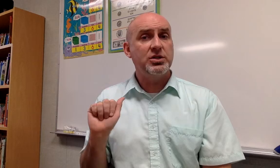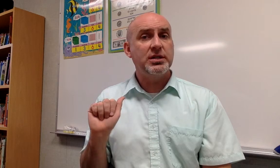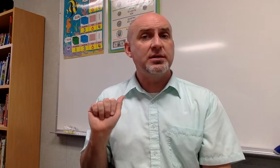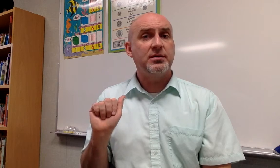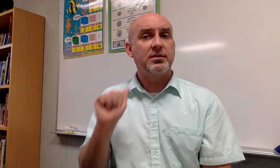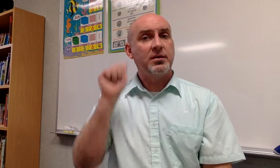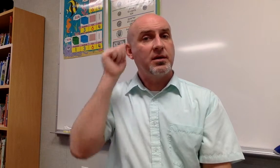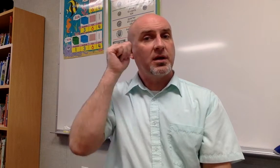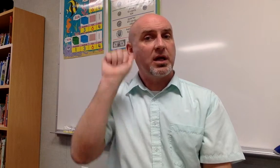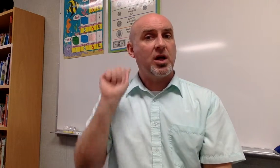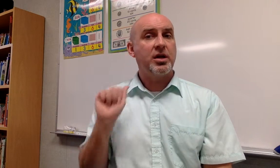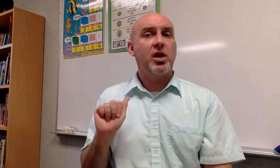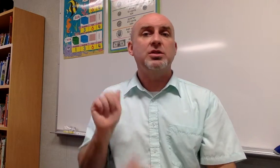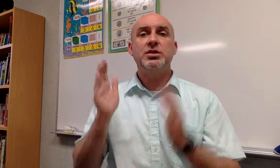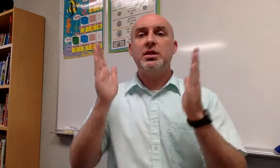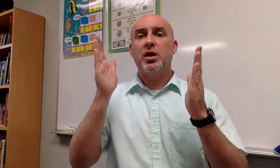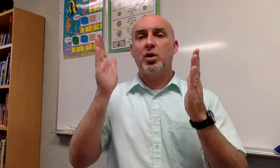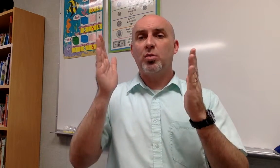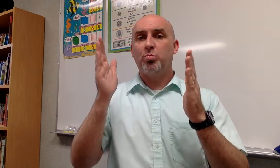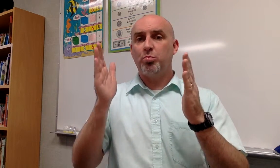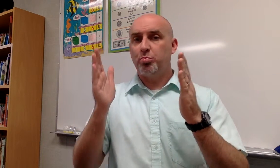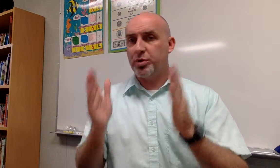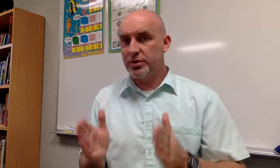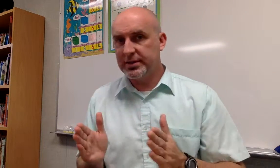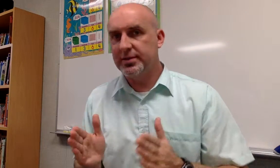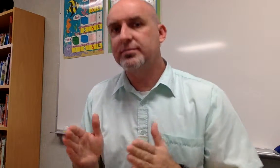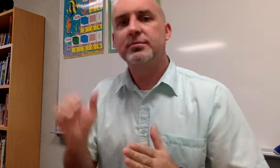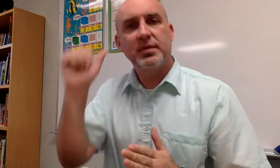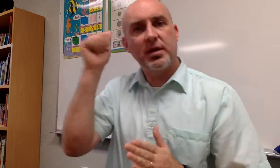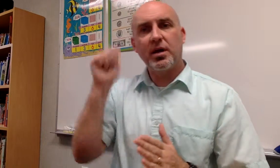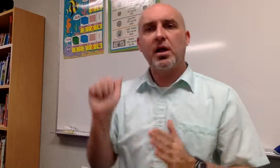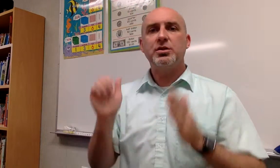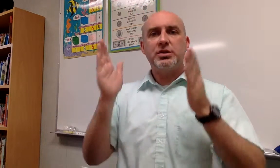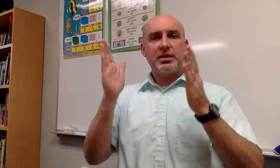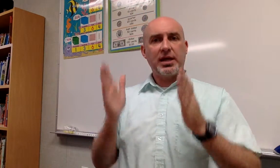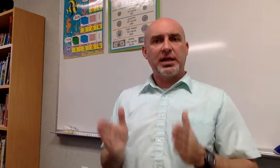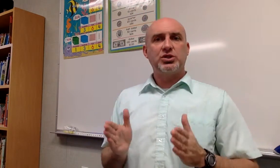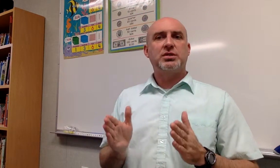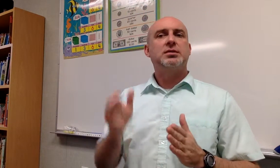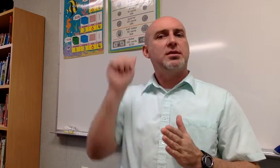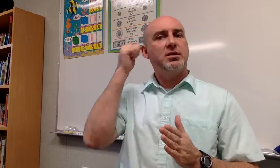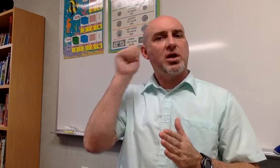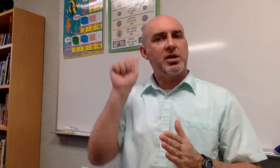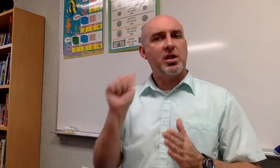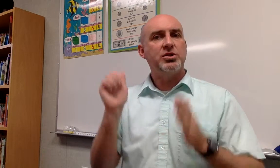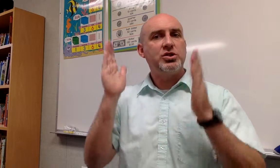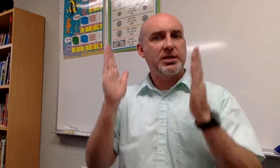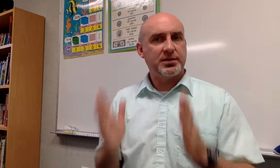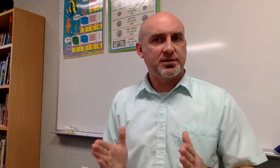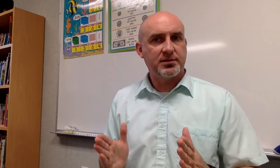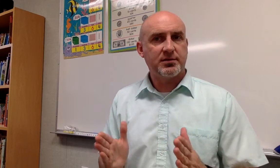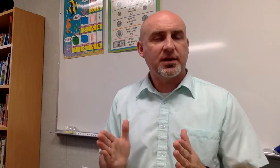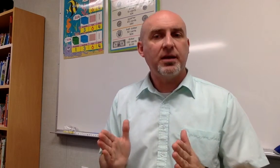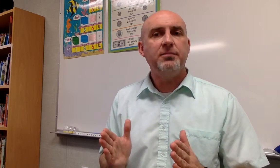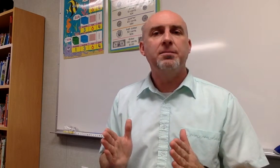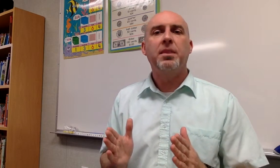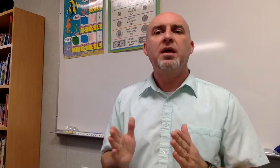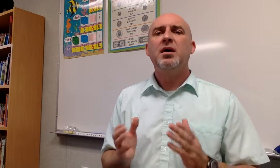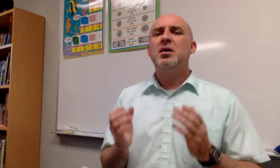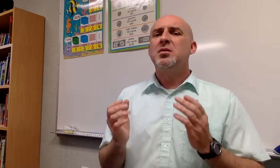Audiology, an audiology person, an audiology agent, an audiologist, okay?